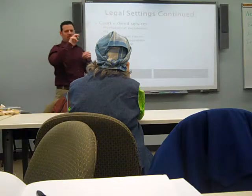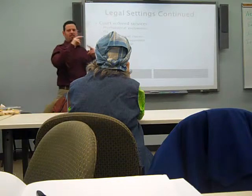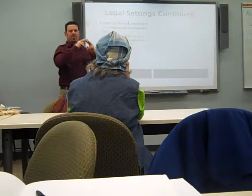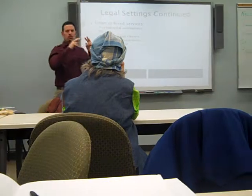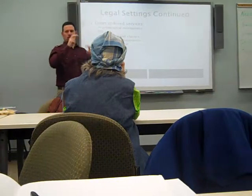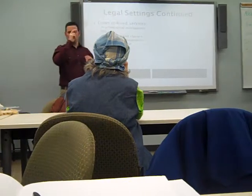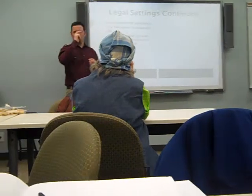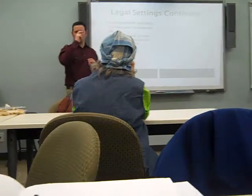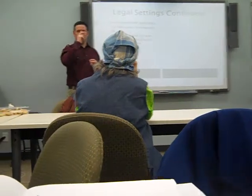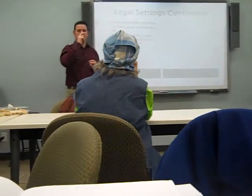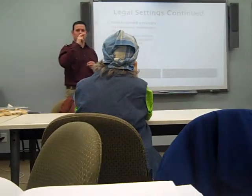health lawyer.